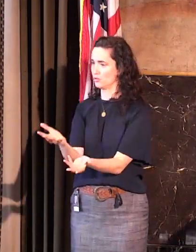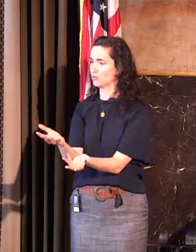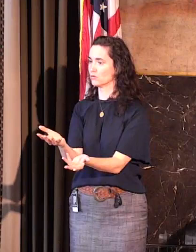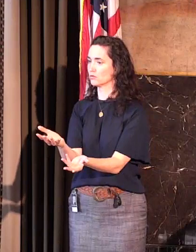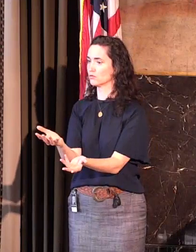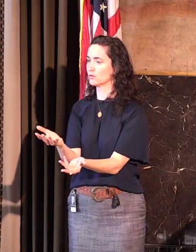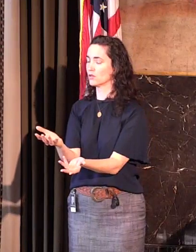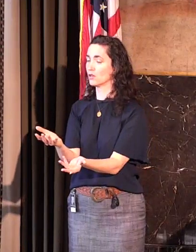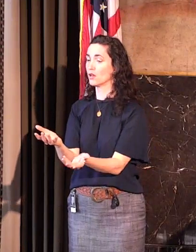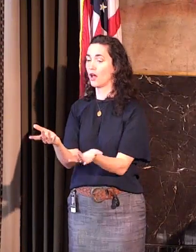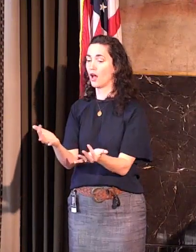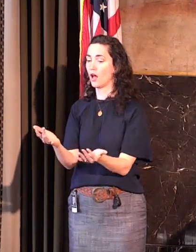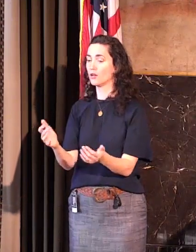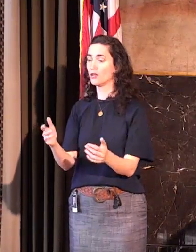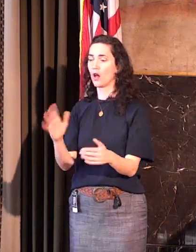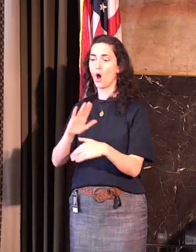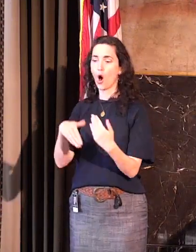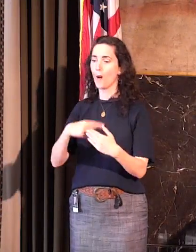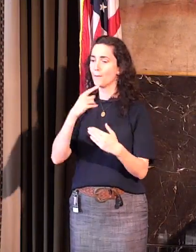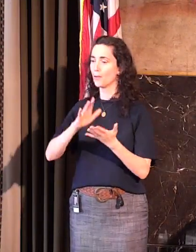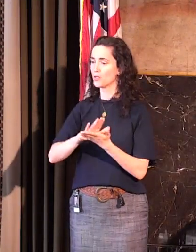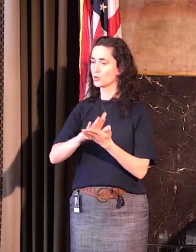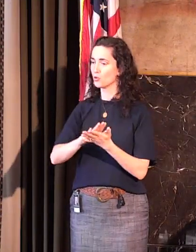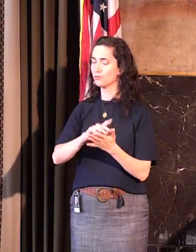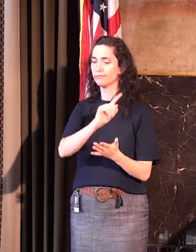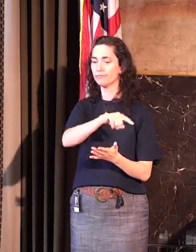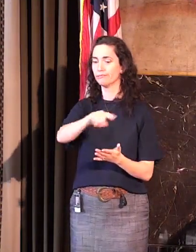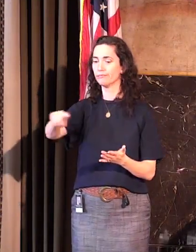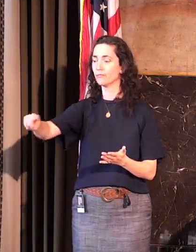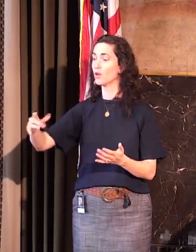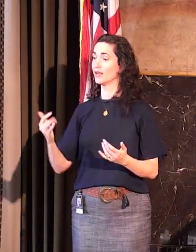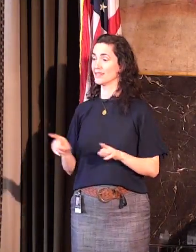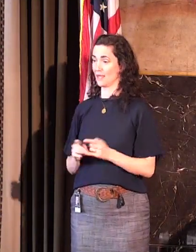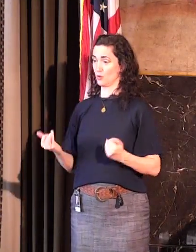the public through things like what we're doing